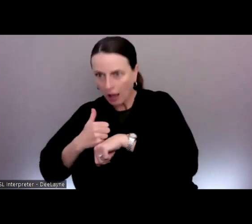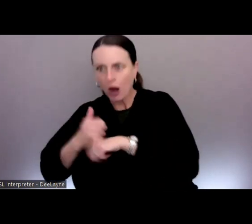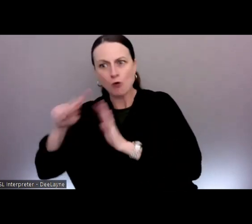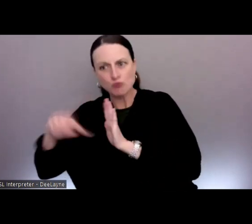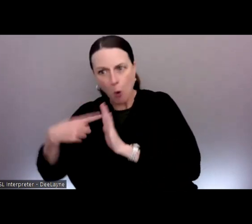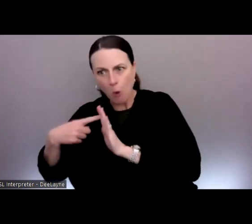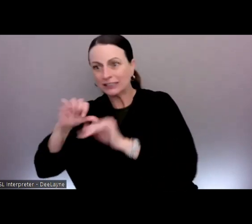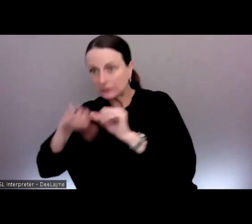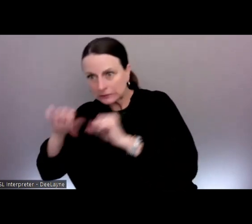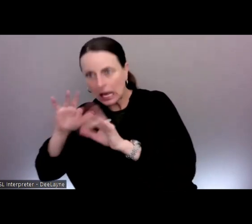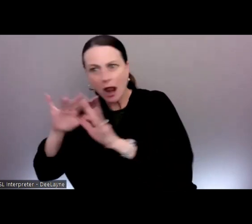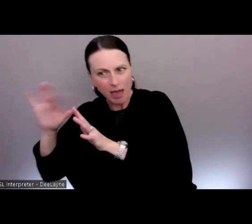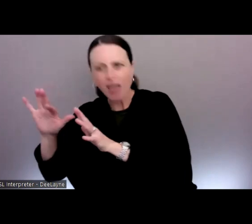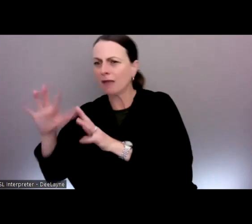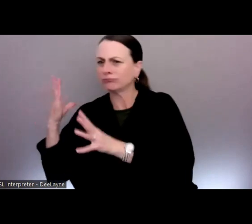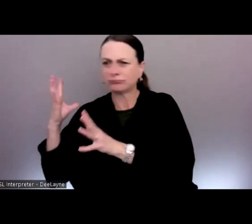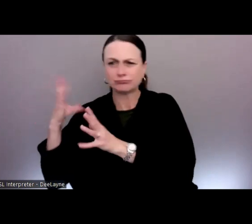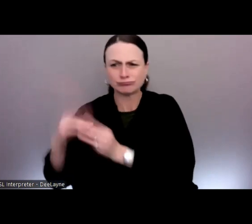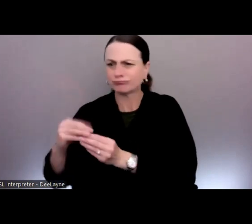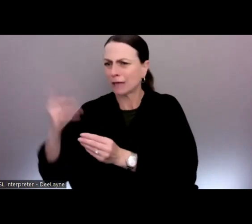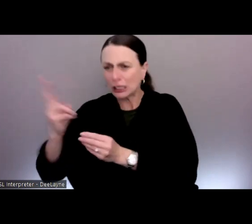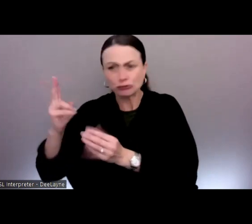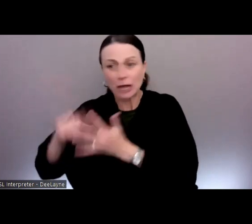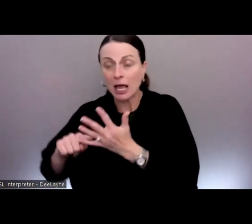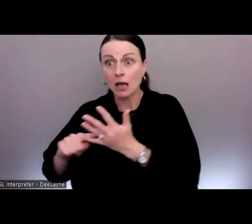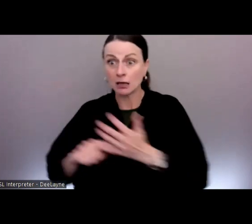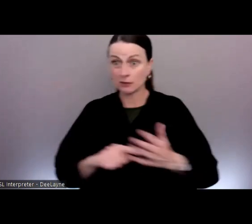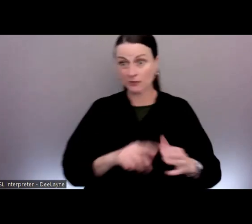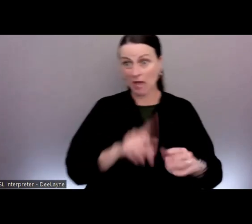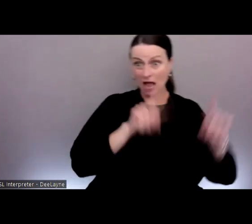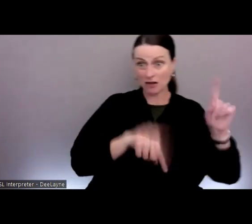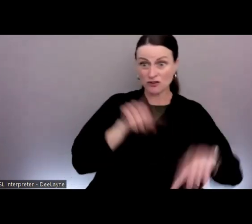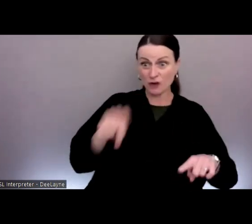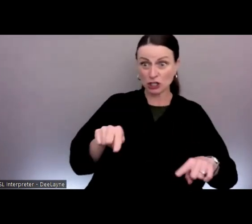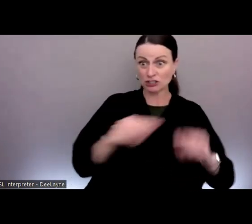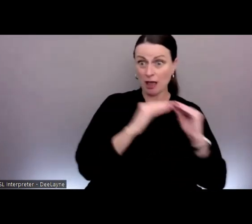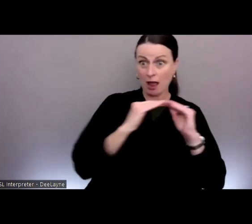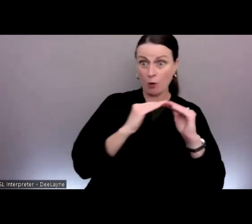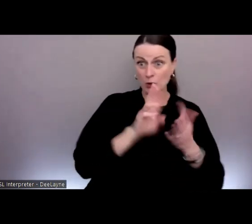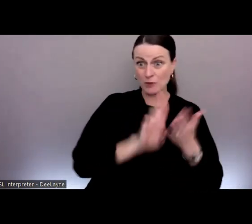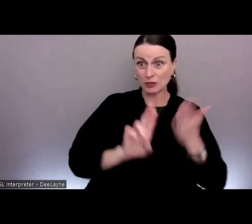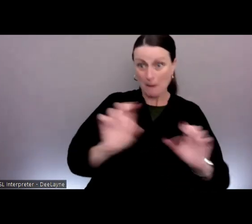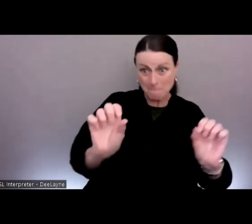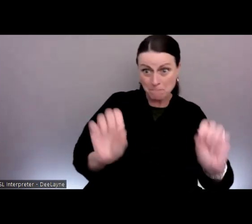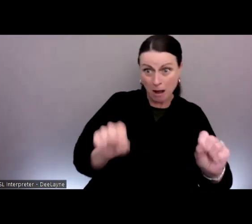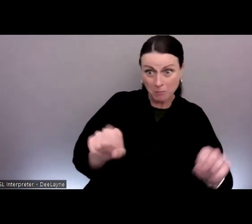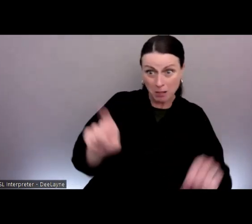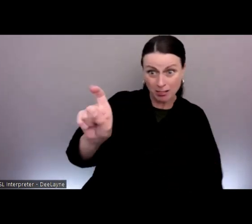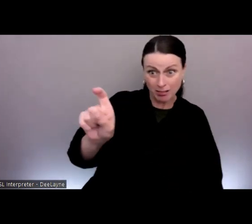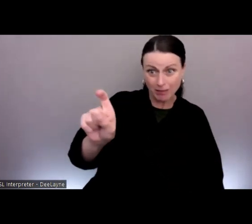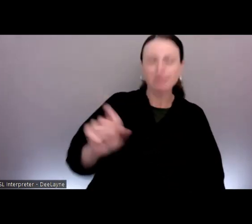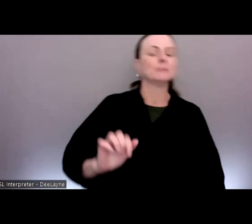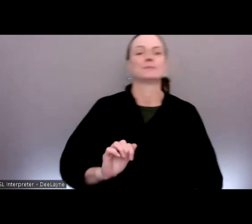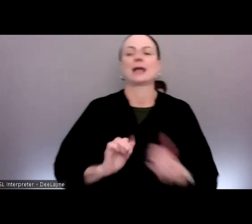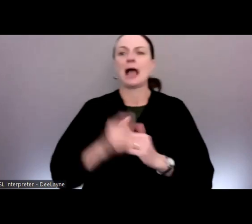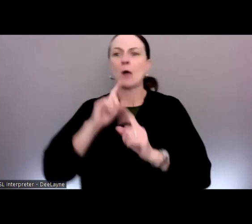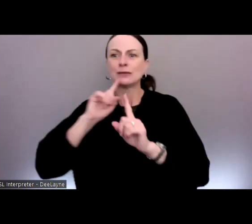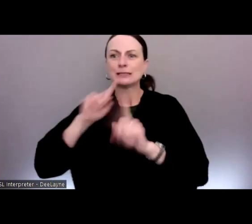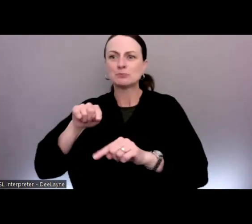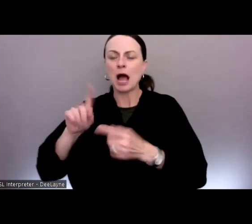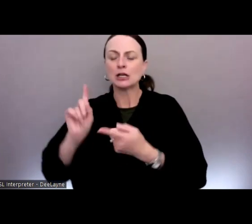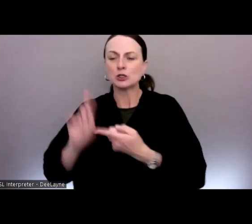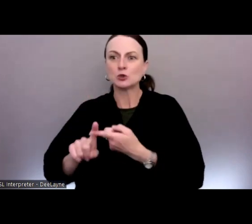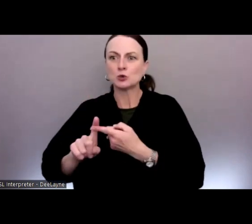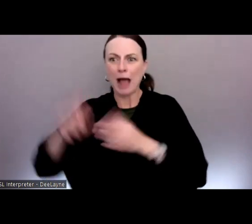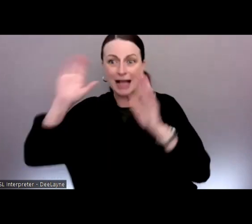not an equitable and diverse university is possible. I asked how we respond to the expectation that Black, Indigenous, and